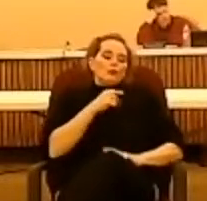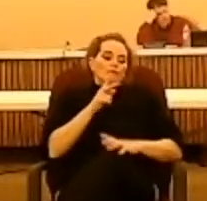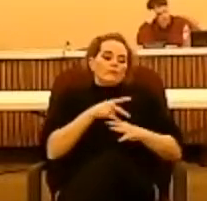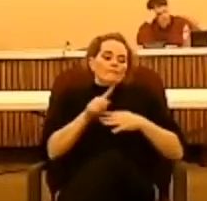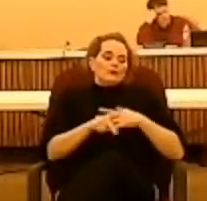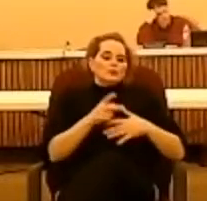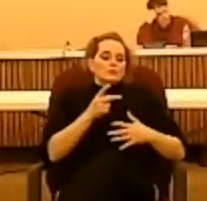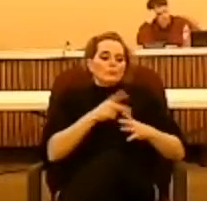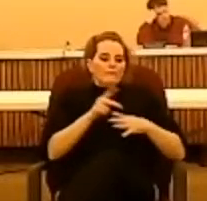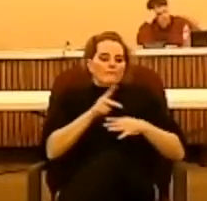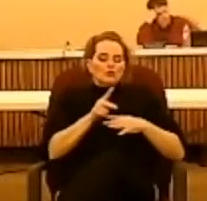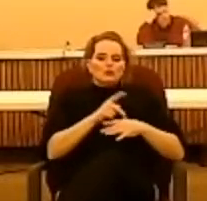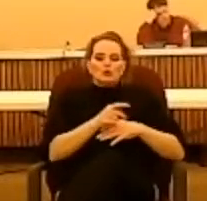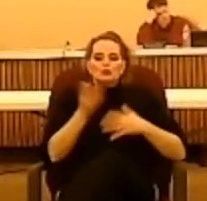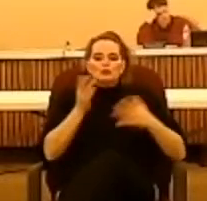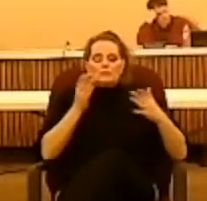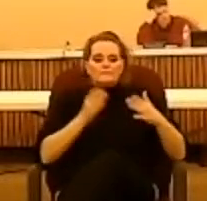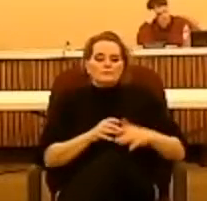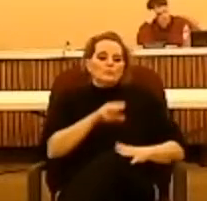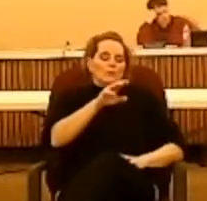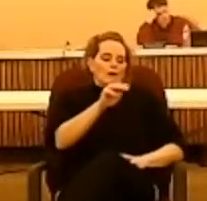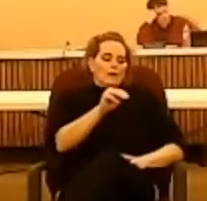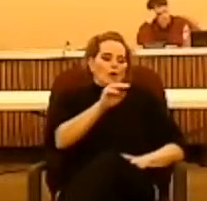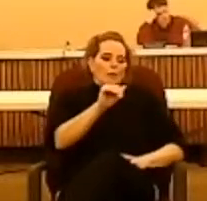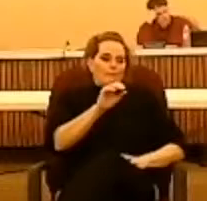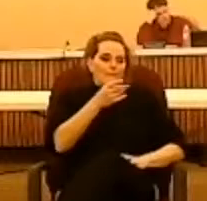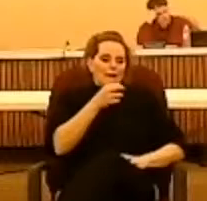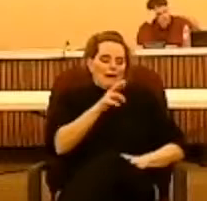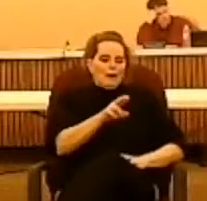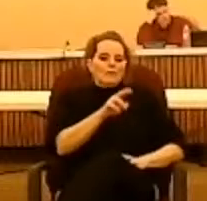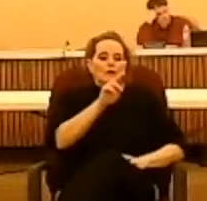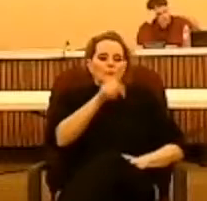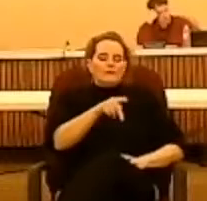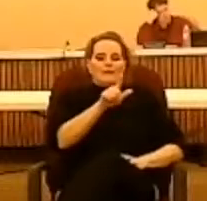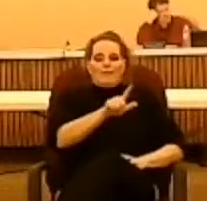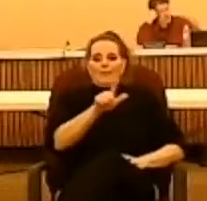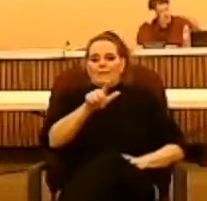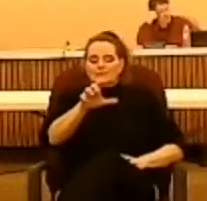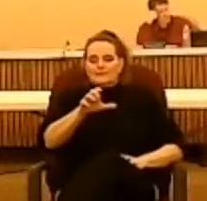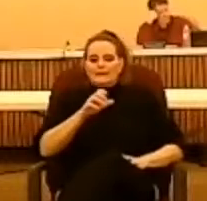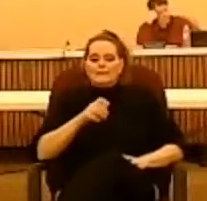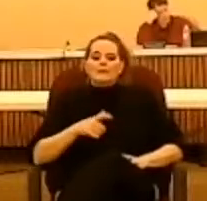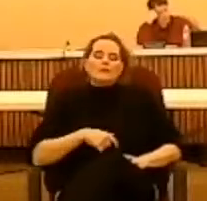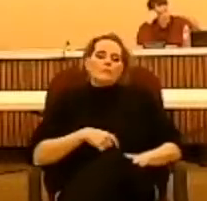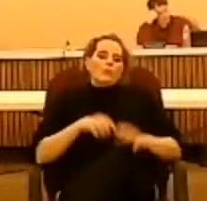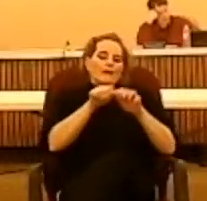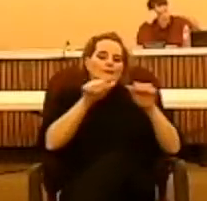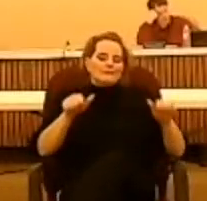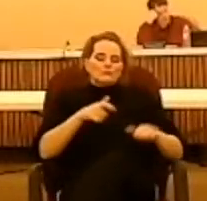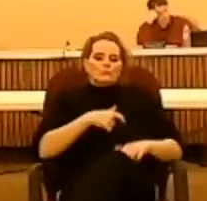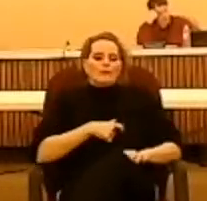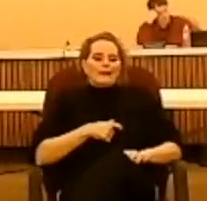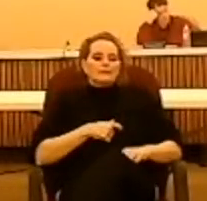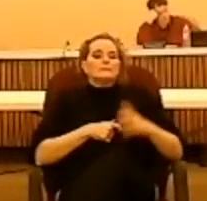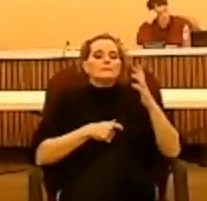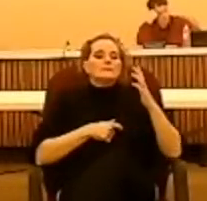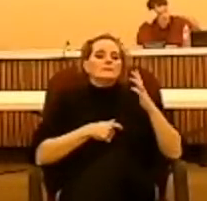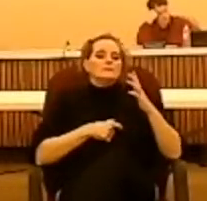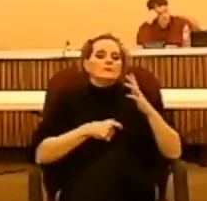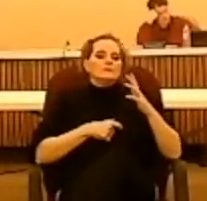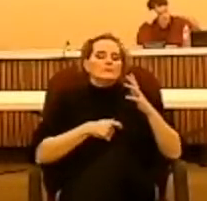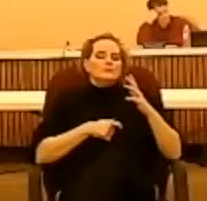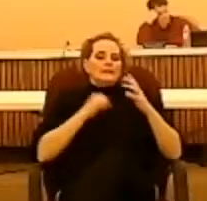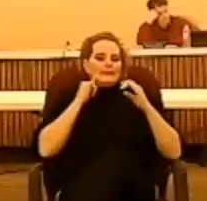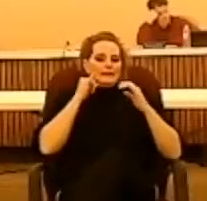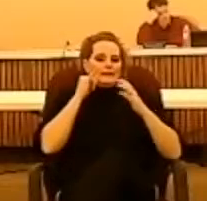Mahar Engineering, PLLC, for the architectural and structural design of a 40-foot by 44-foot pole